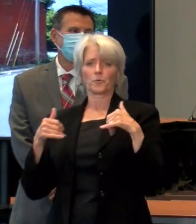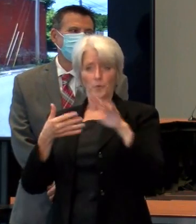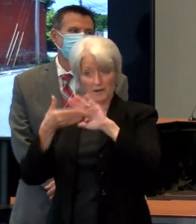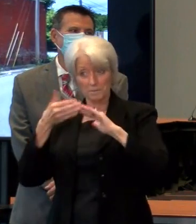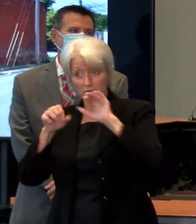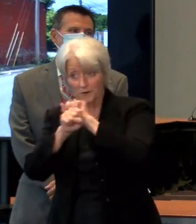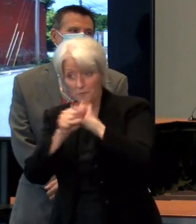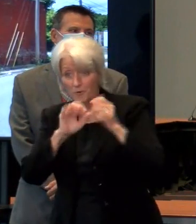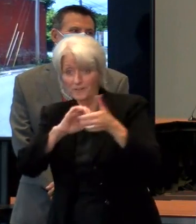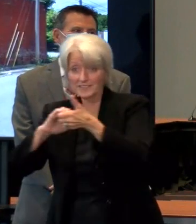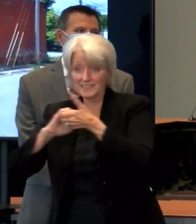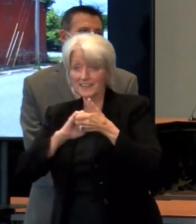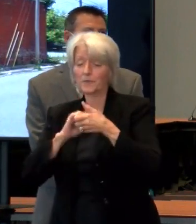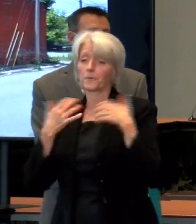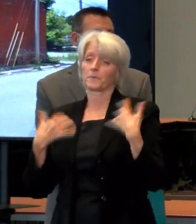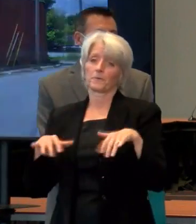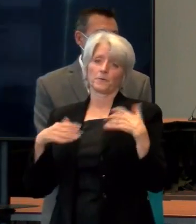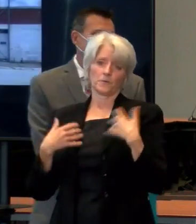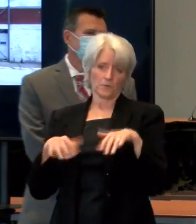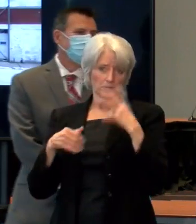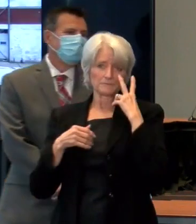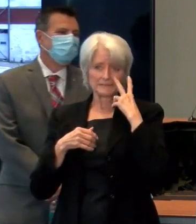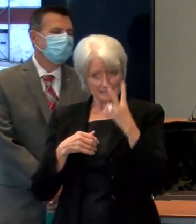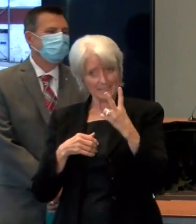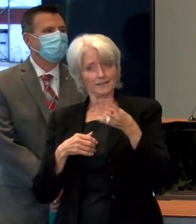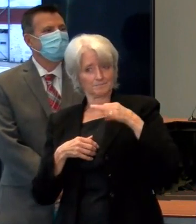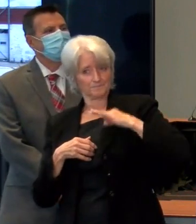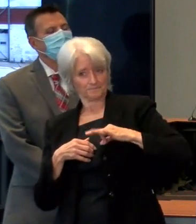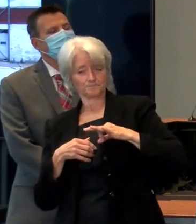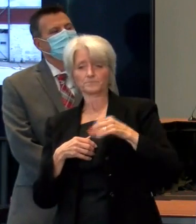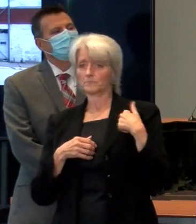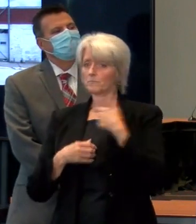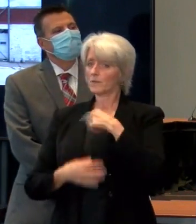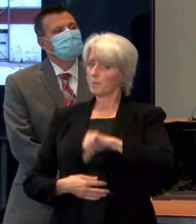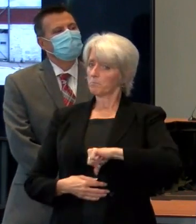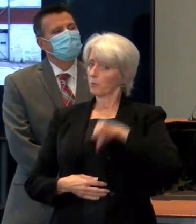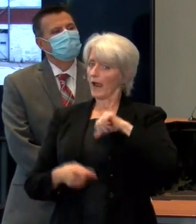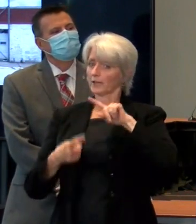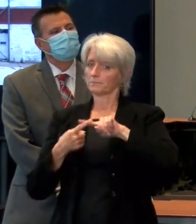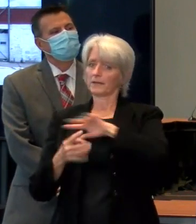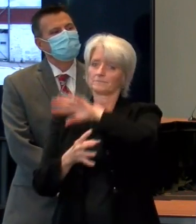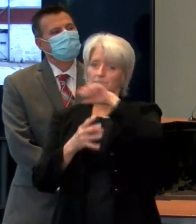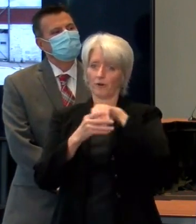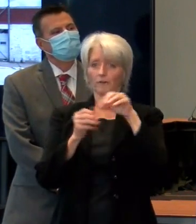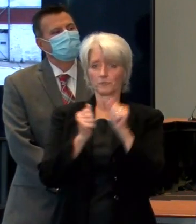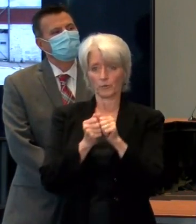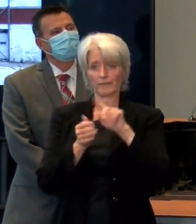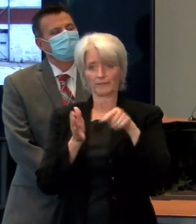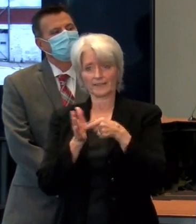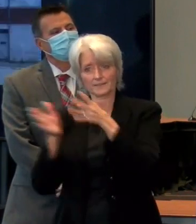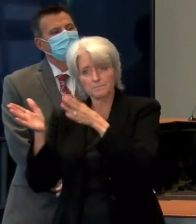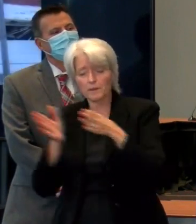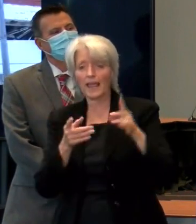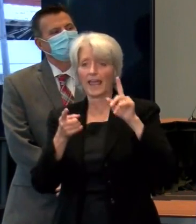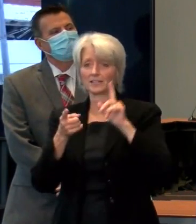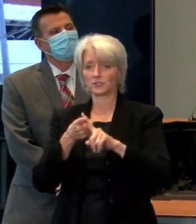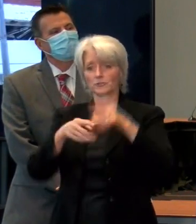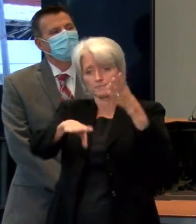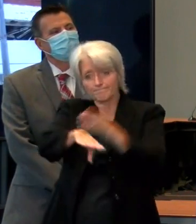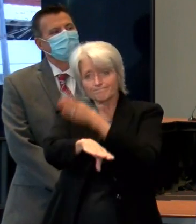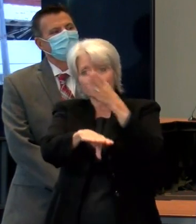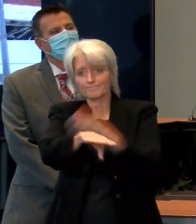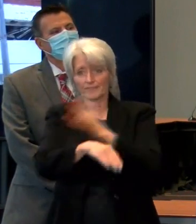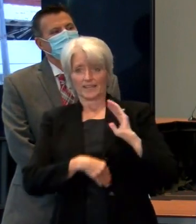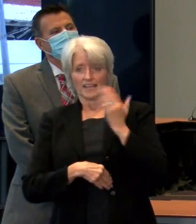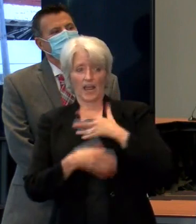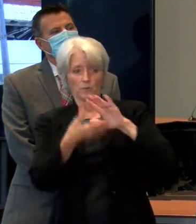so Central Arkansas Water is proud to help in this incentive to revitalize areas of our town that need that help, that